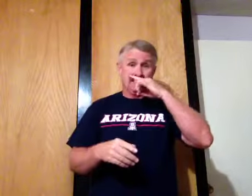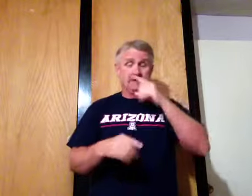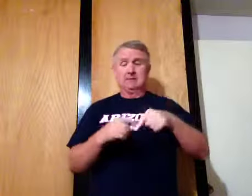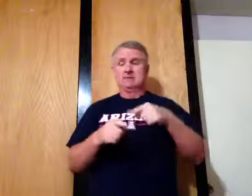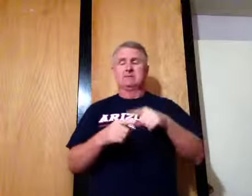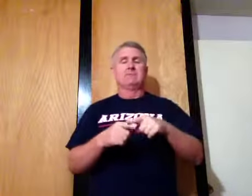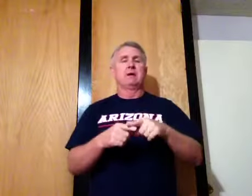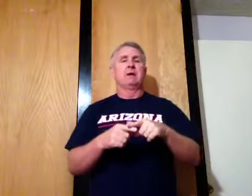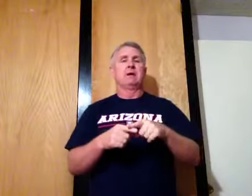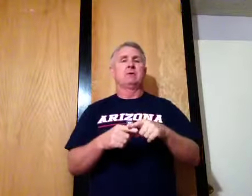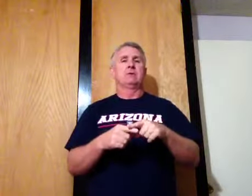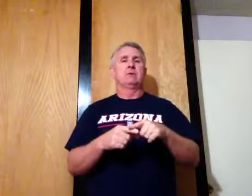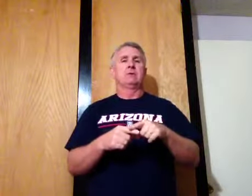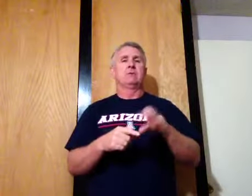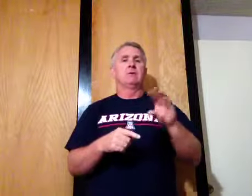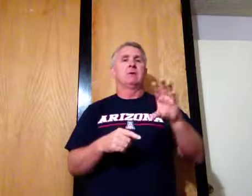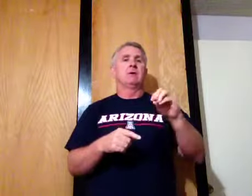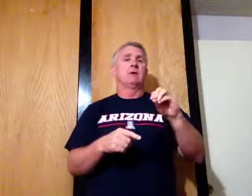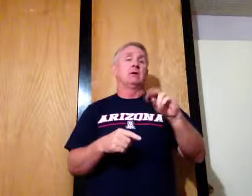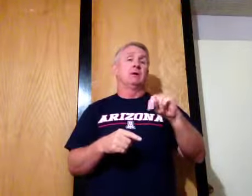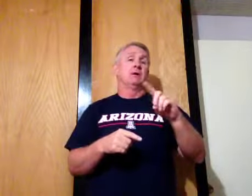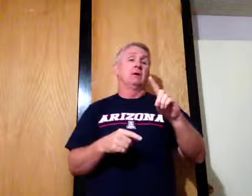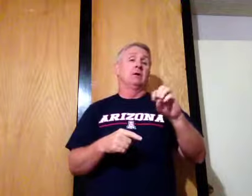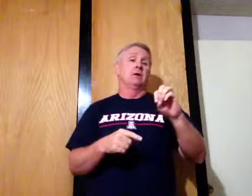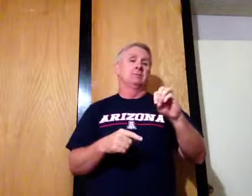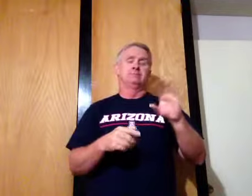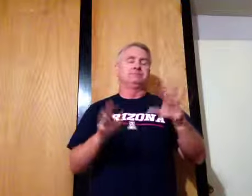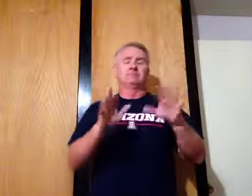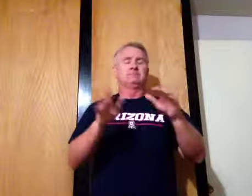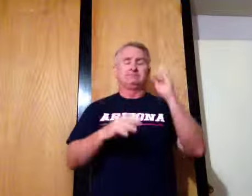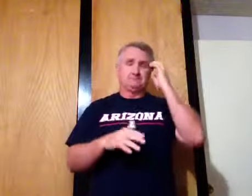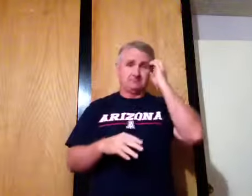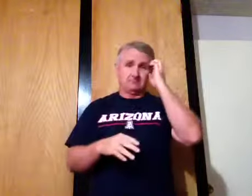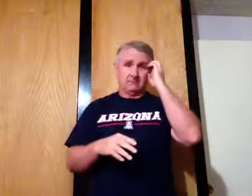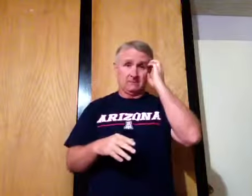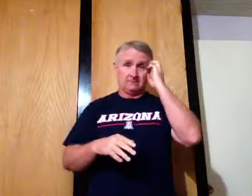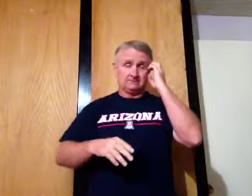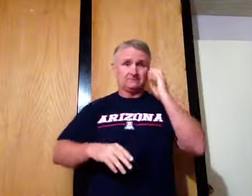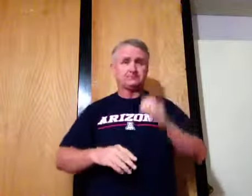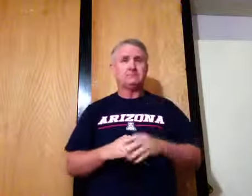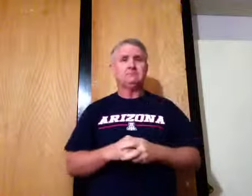how it is. And I said, you can only tell me, or you can only ask me questions that end in yes and no. And we sat there for